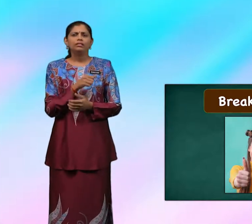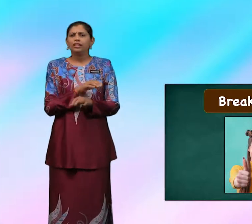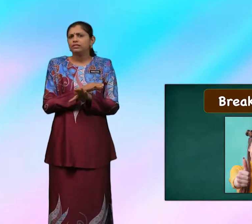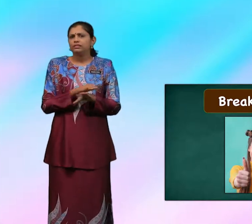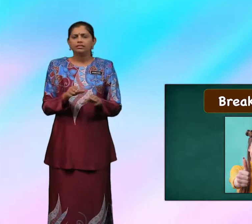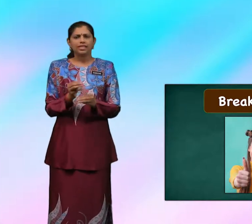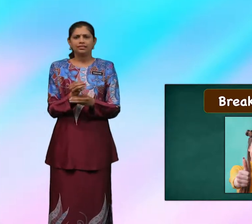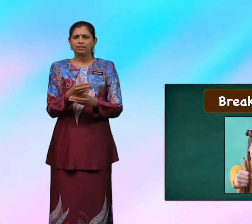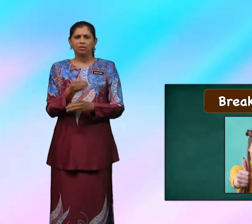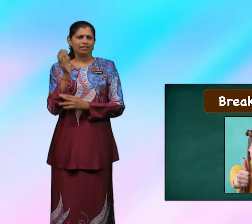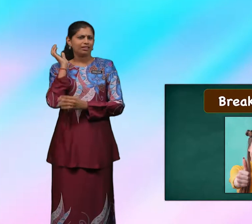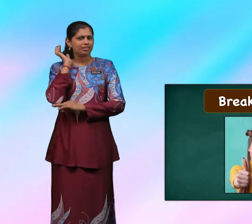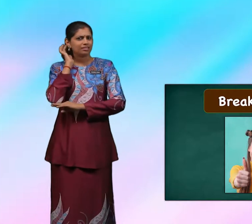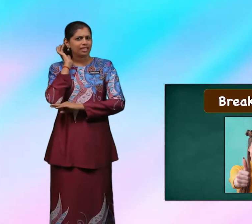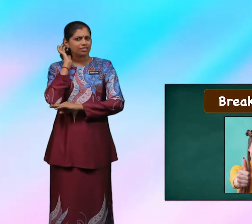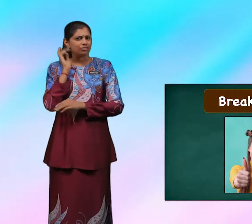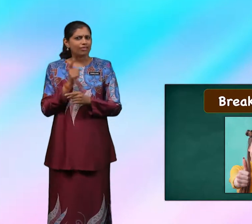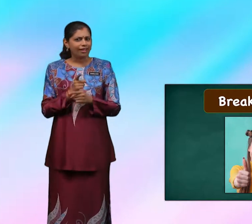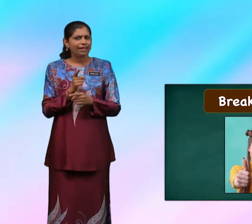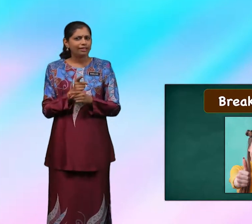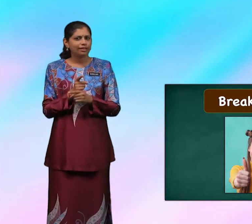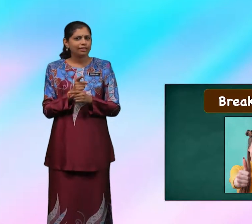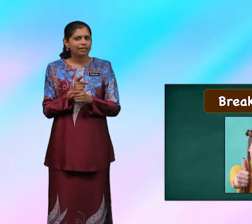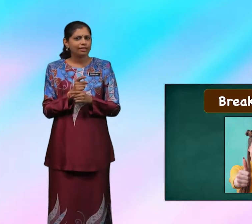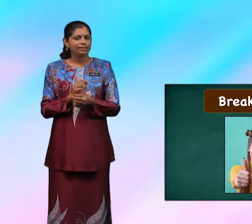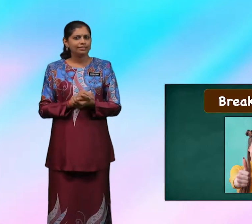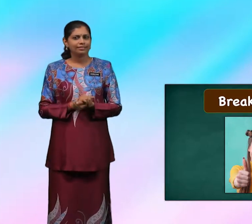That doesn't make sense, right?